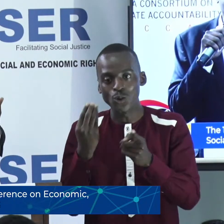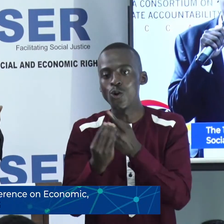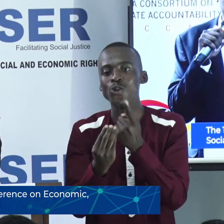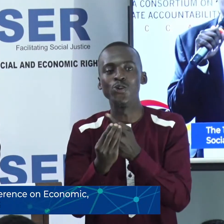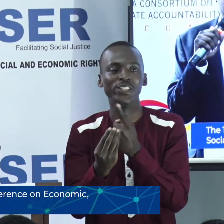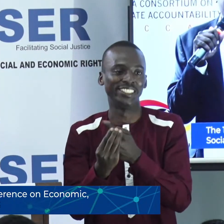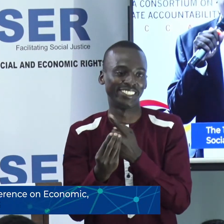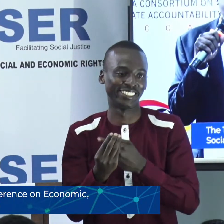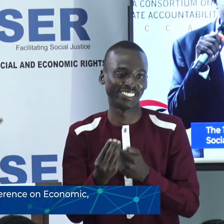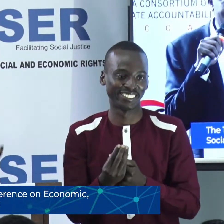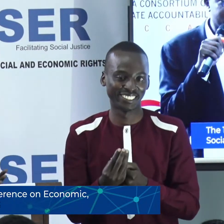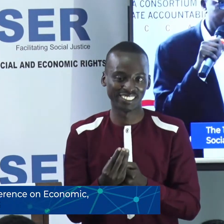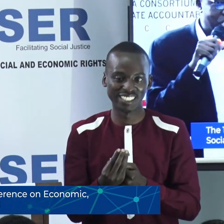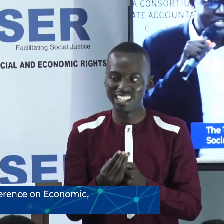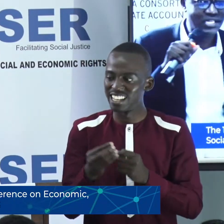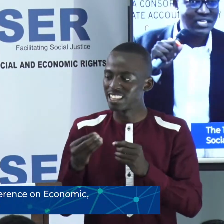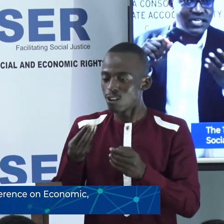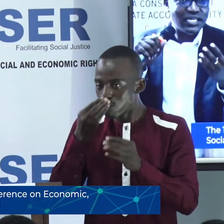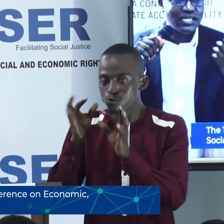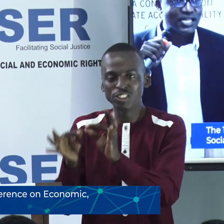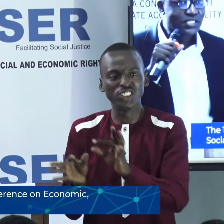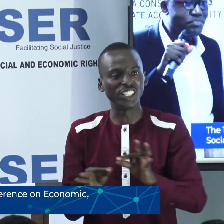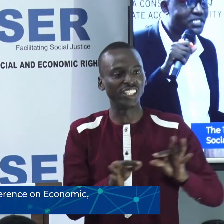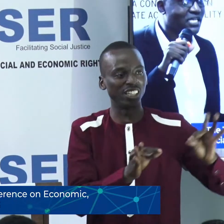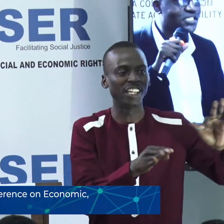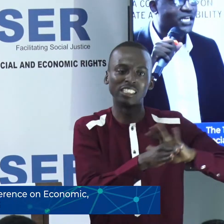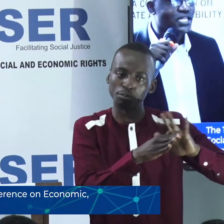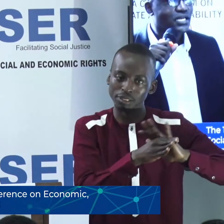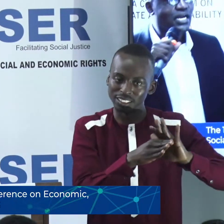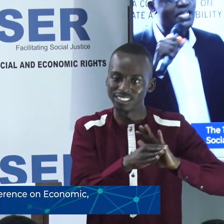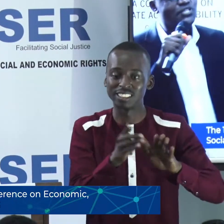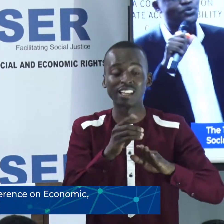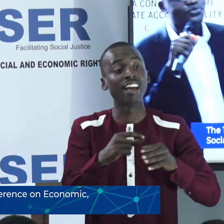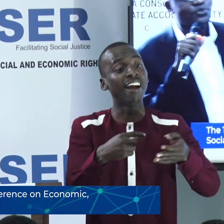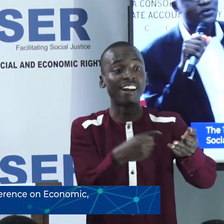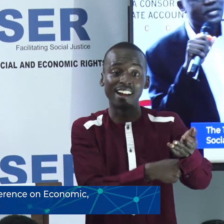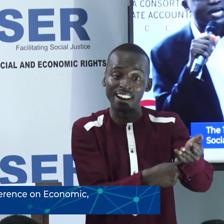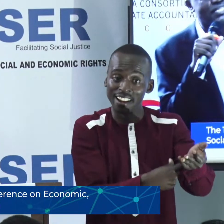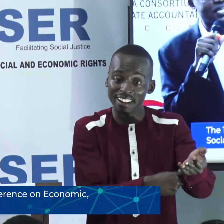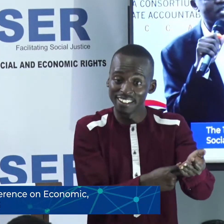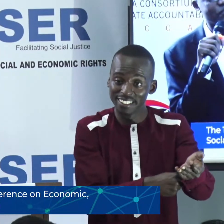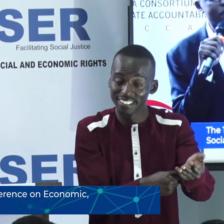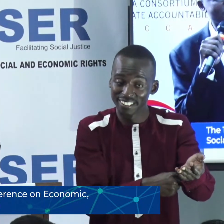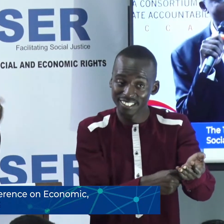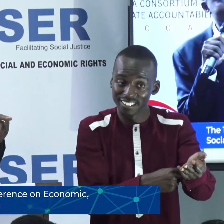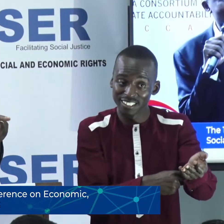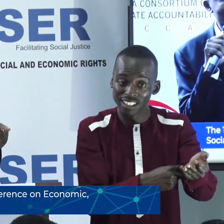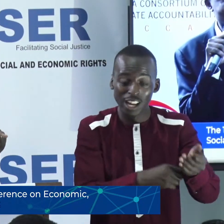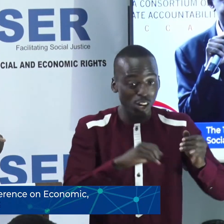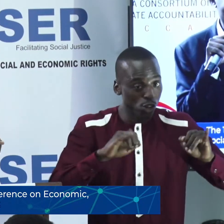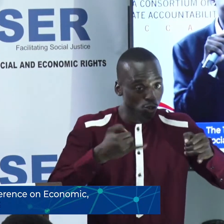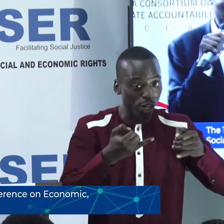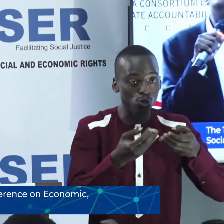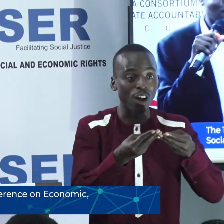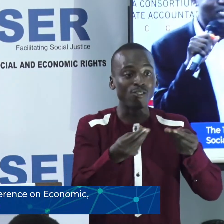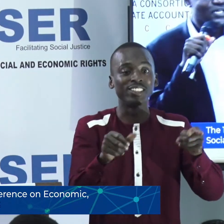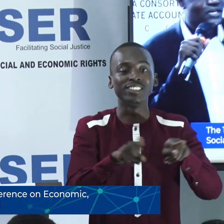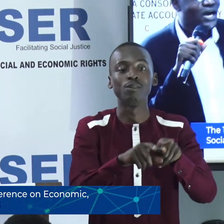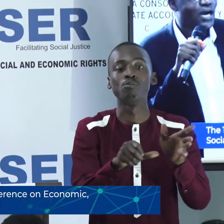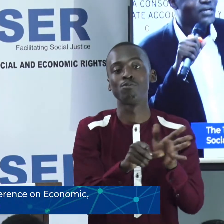a source of income? That chain, that business chain. Ghana is also, at a certain point, they are now trying to address